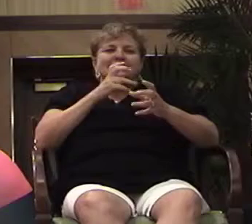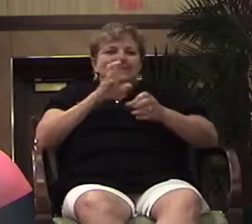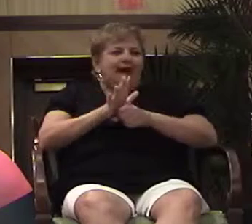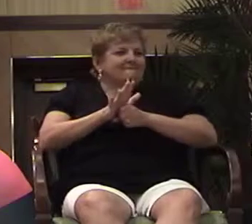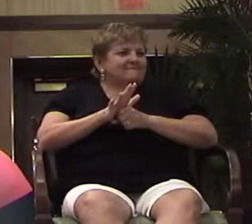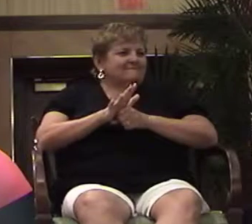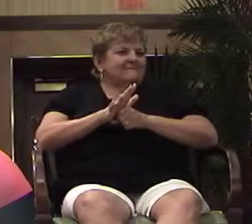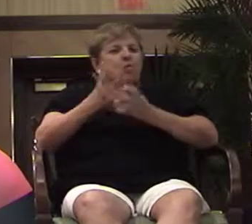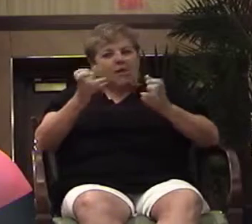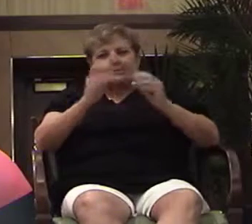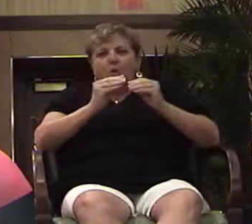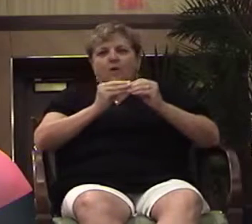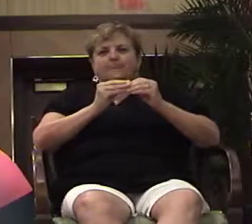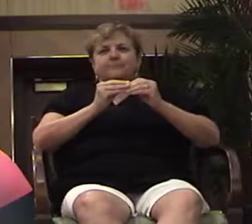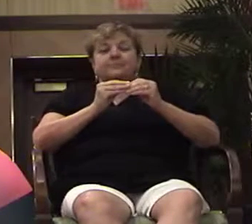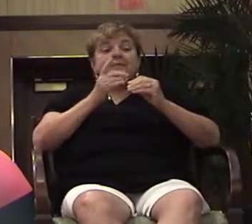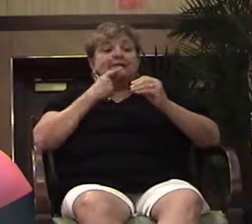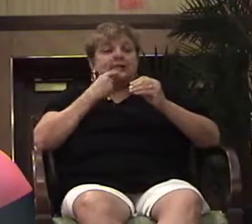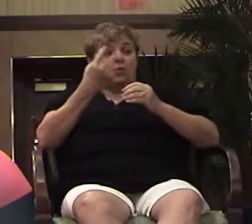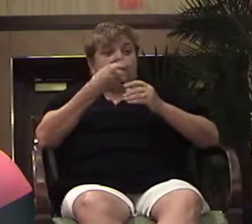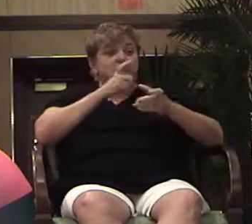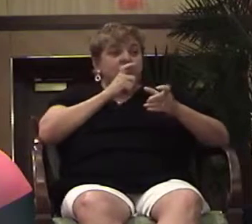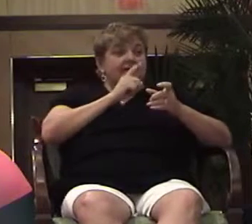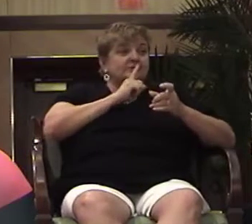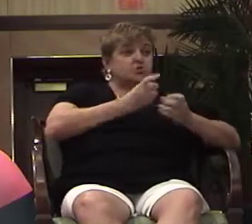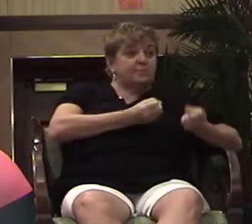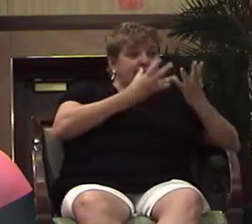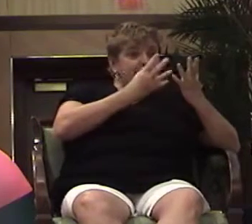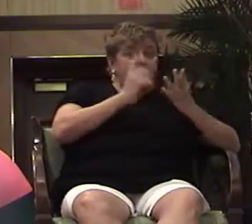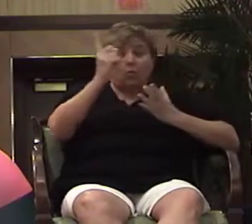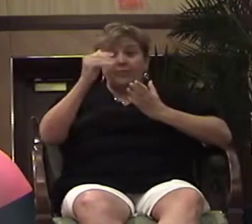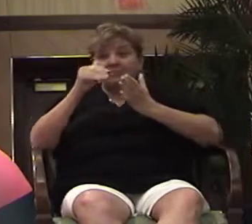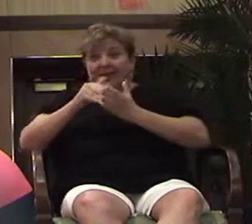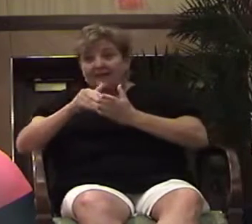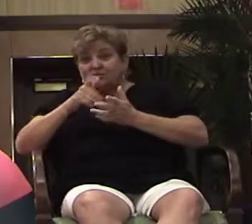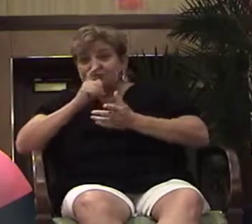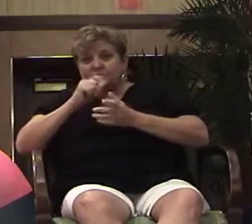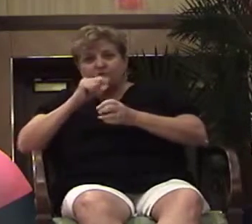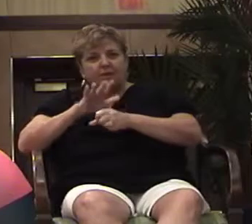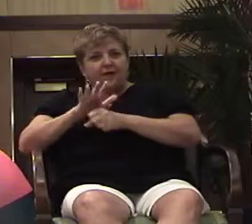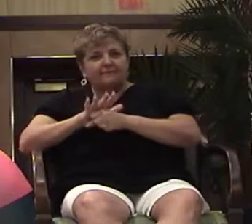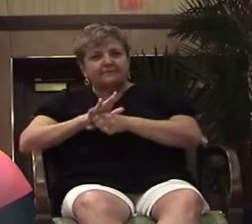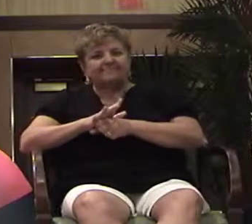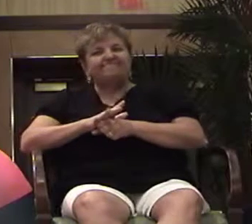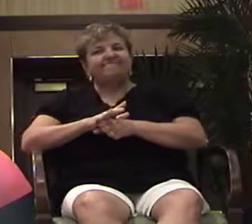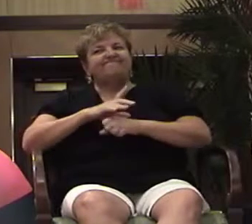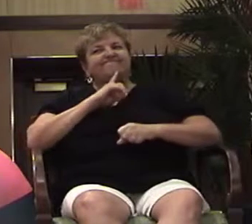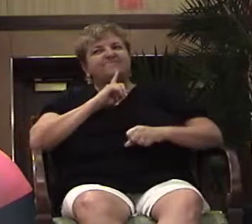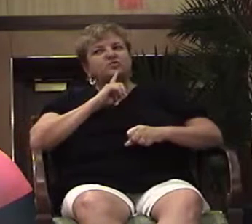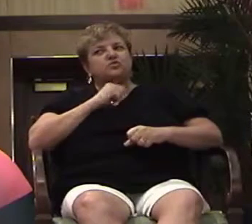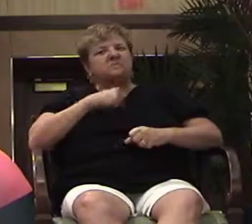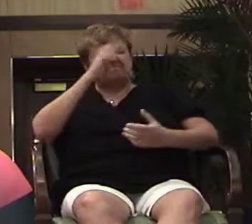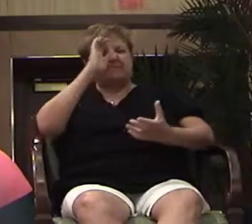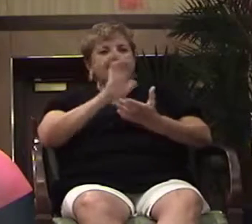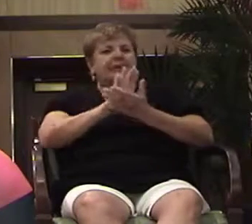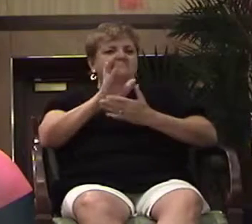say one drink's too many and 1,000's not enough, I believe that. And